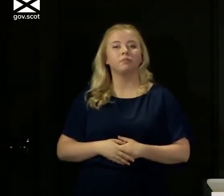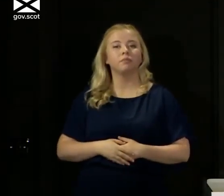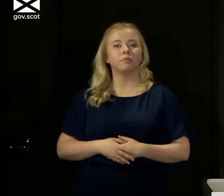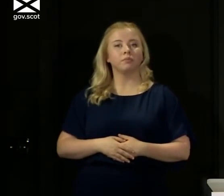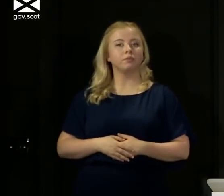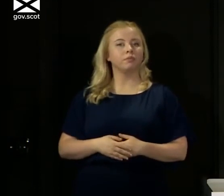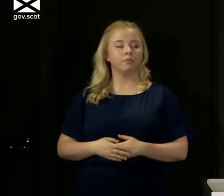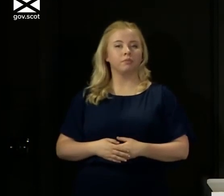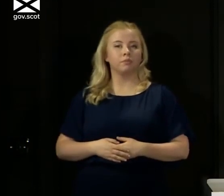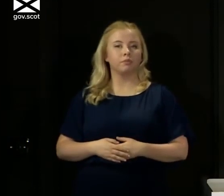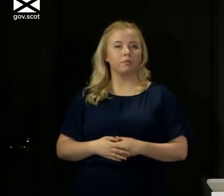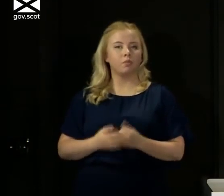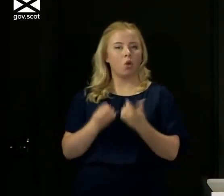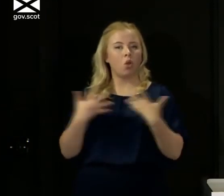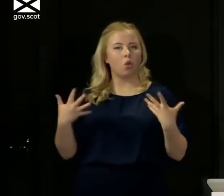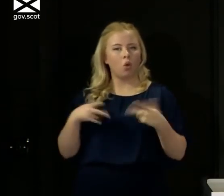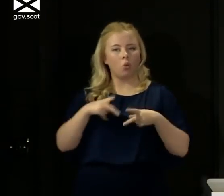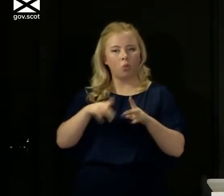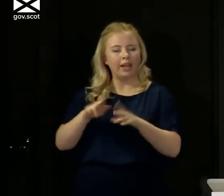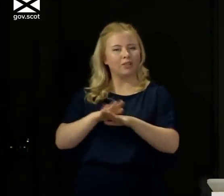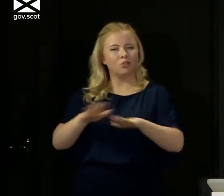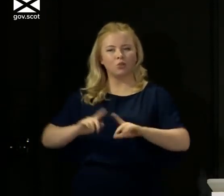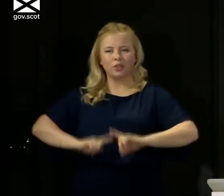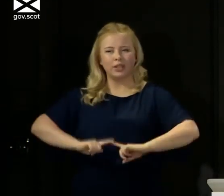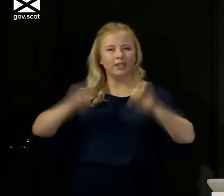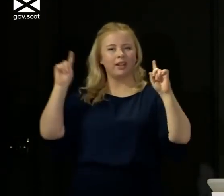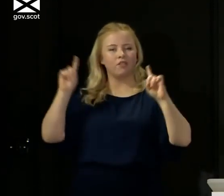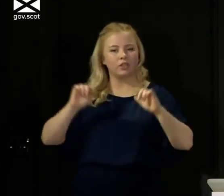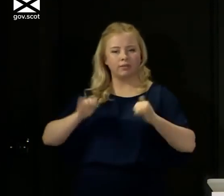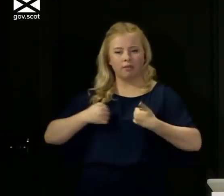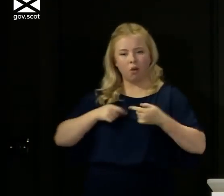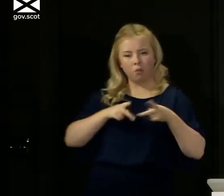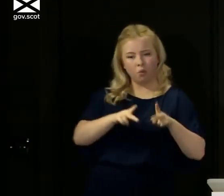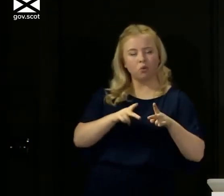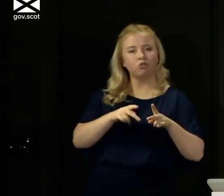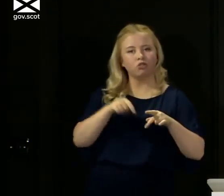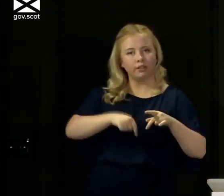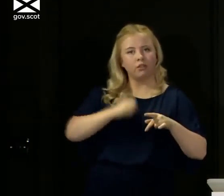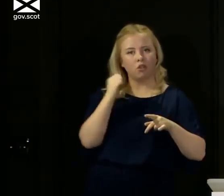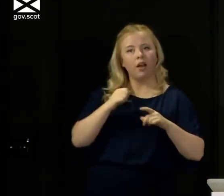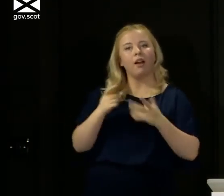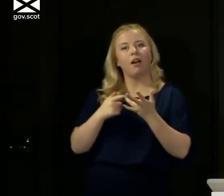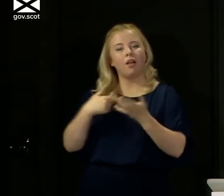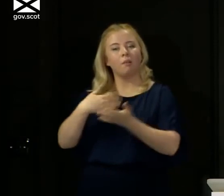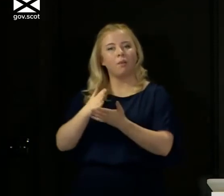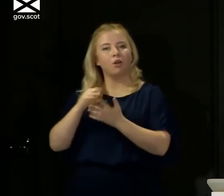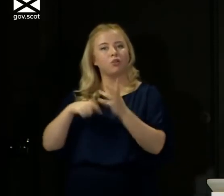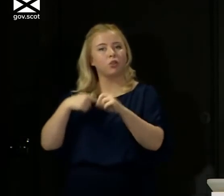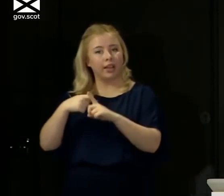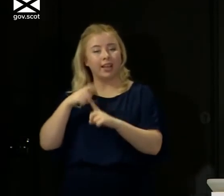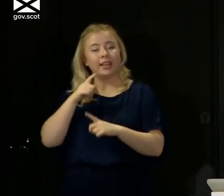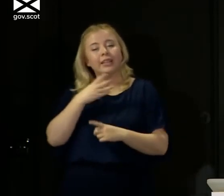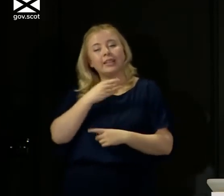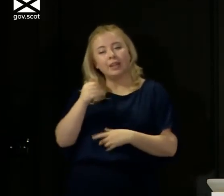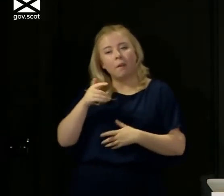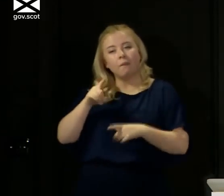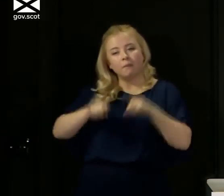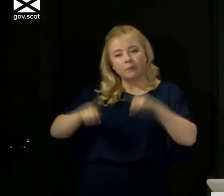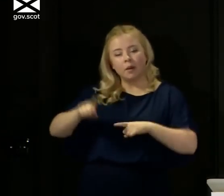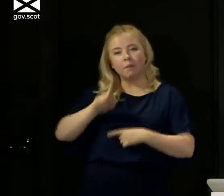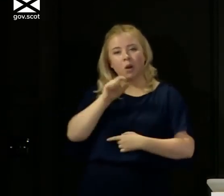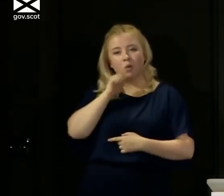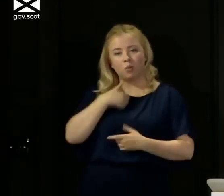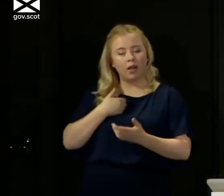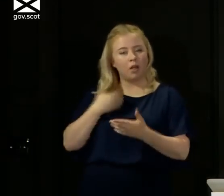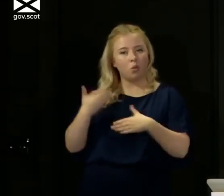in substantive terms, not that many differences between the approach we've taken in Scotland and in other parts of the UK. There are some differences, but we will